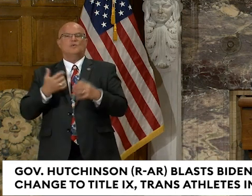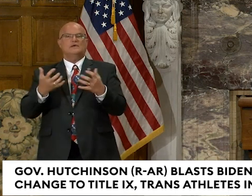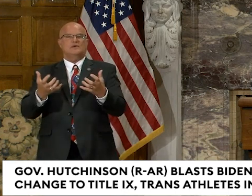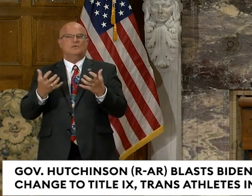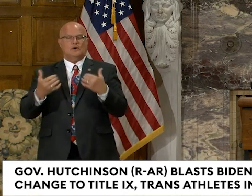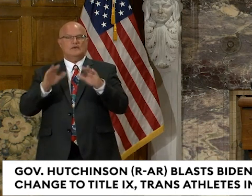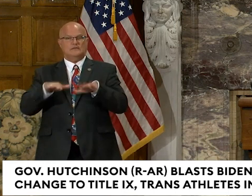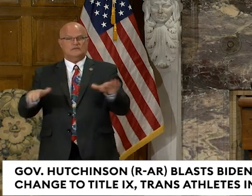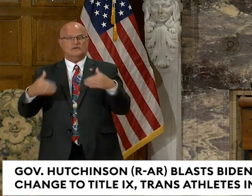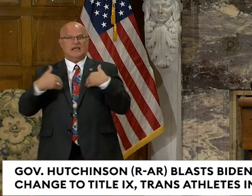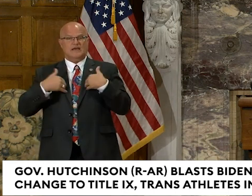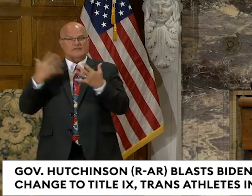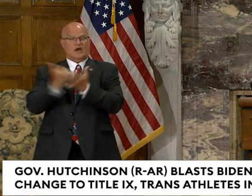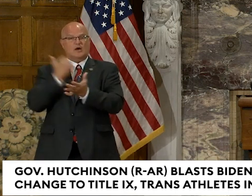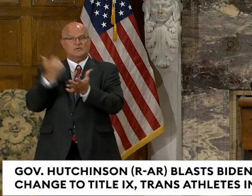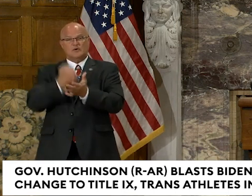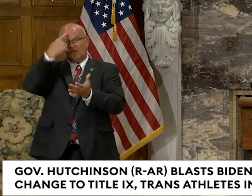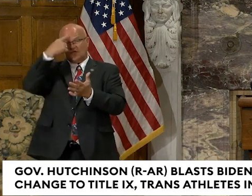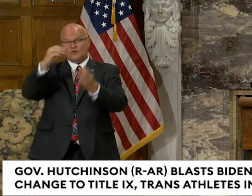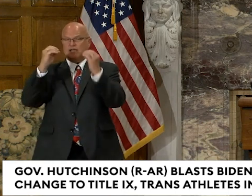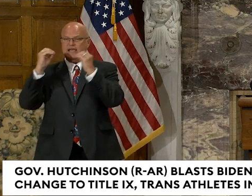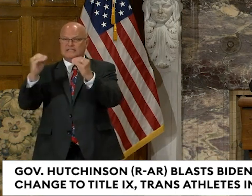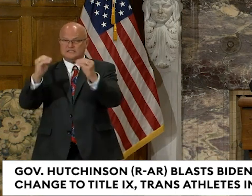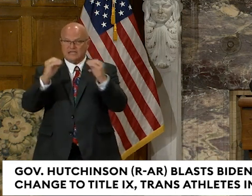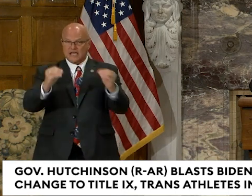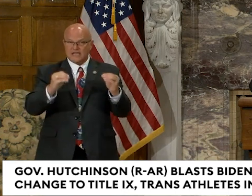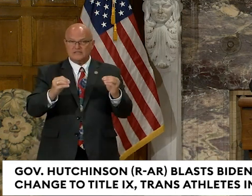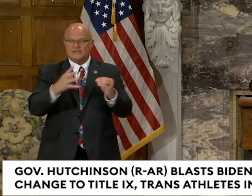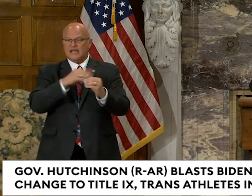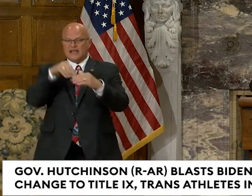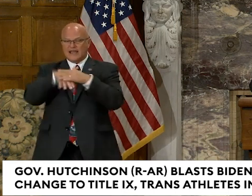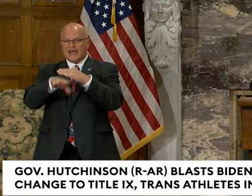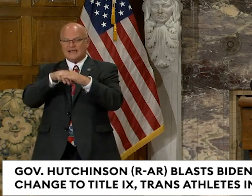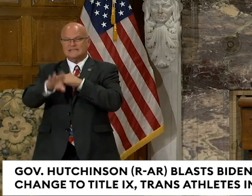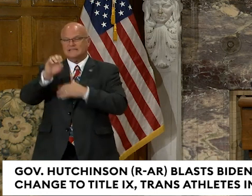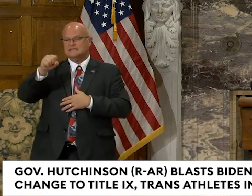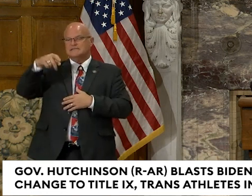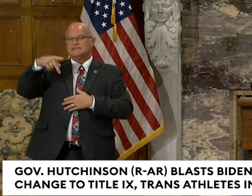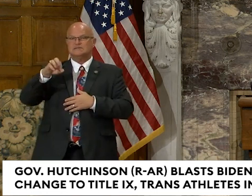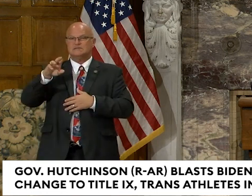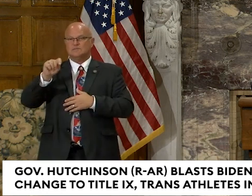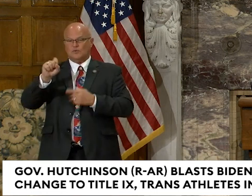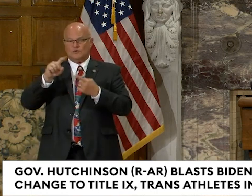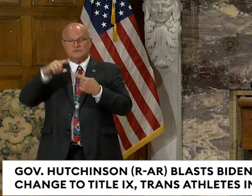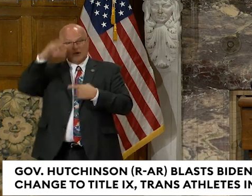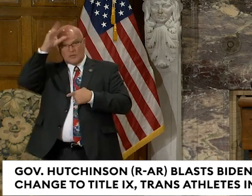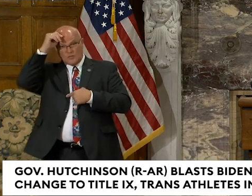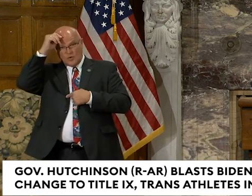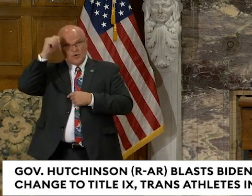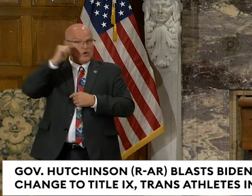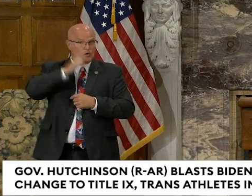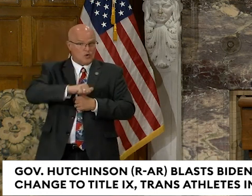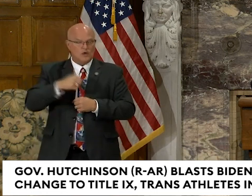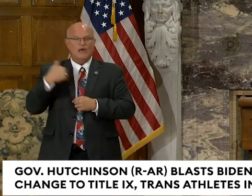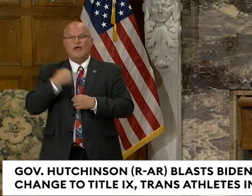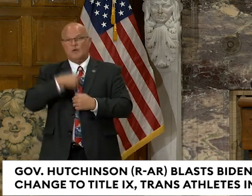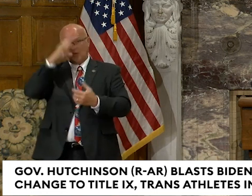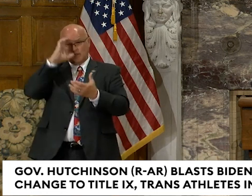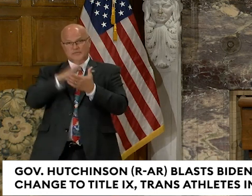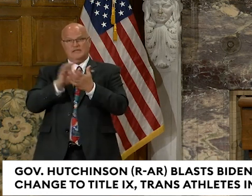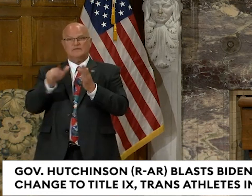to have the opportunities for education and access to sports, whether you're a male or a female. And we believe